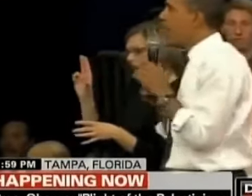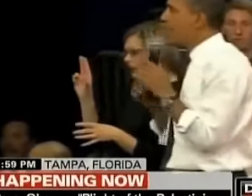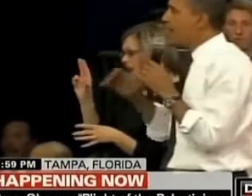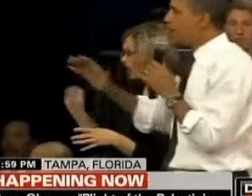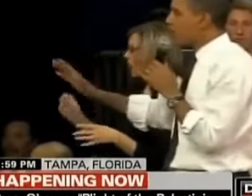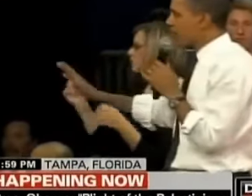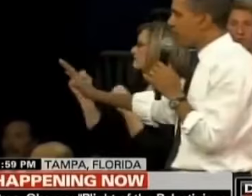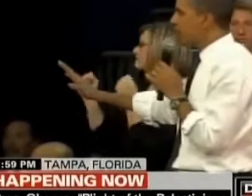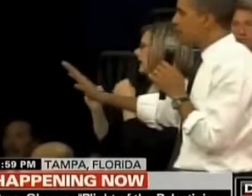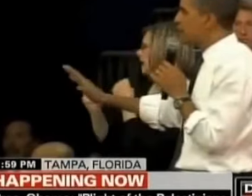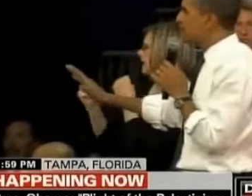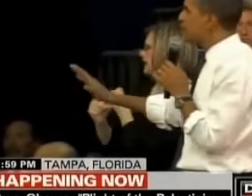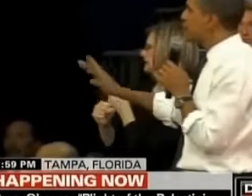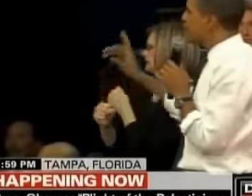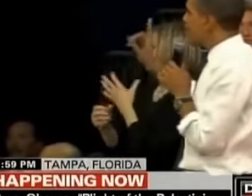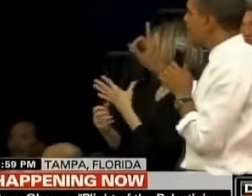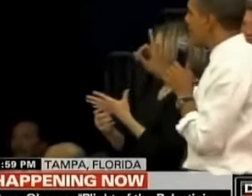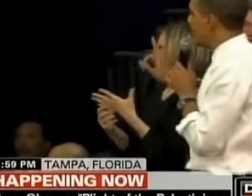Israel.